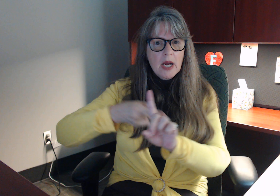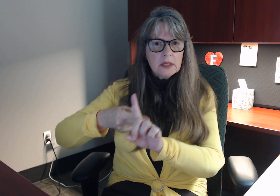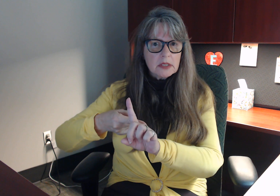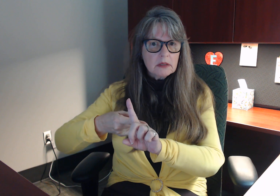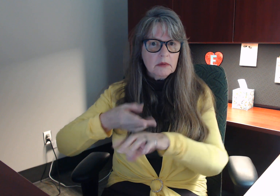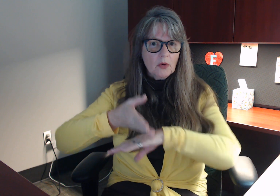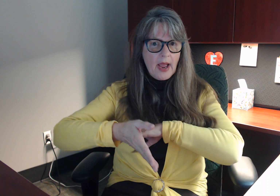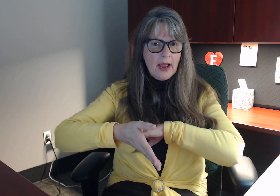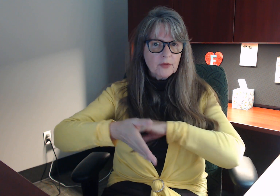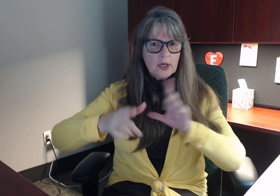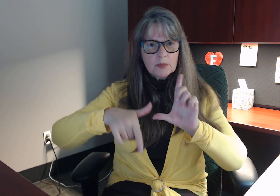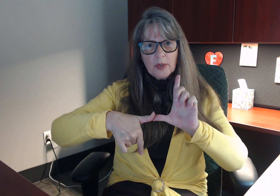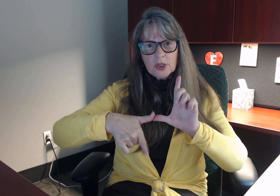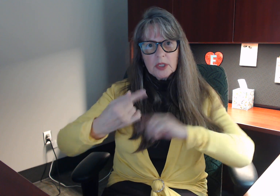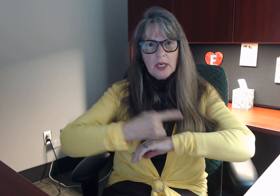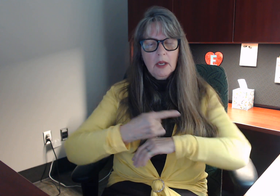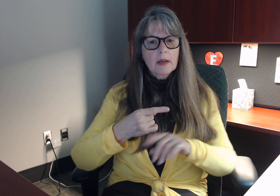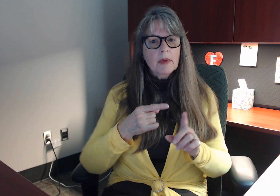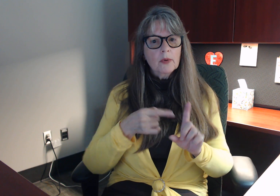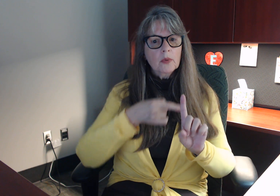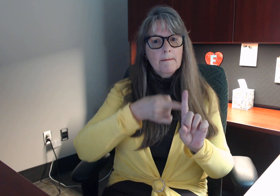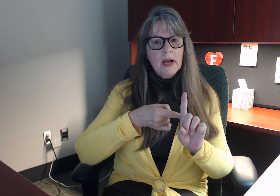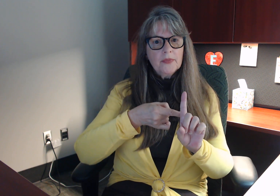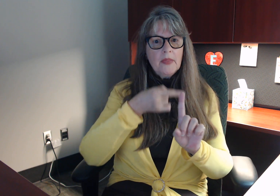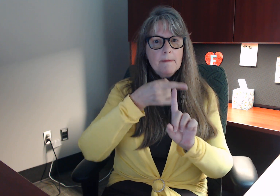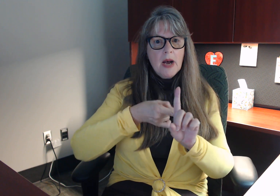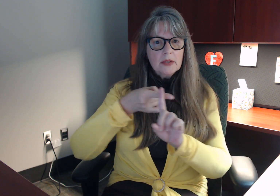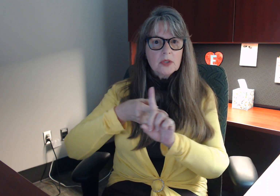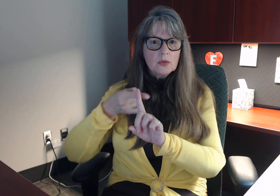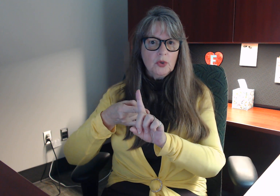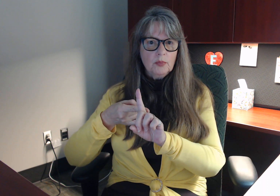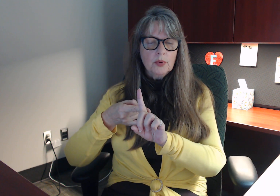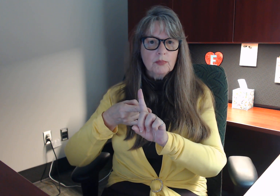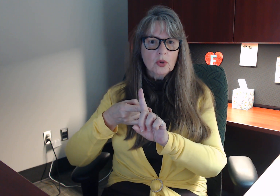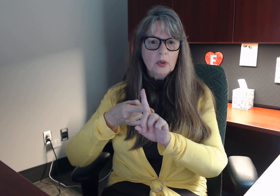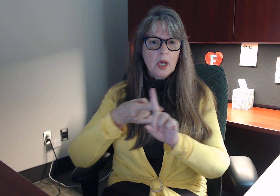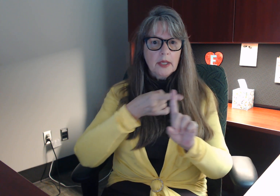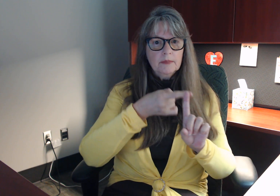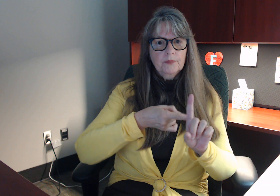months, after that expiration date. Remember, month and then months. When you put a plural on it,